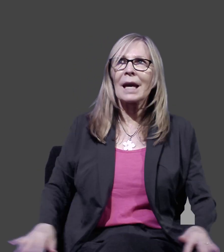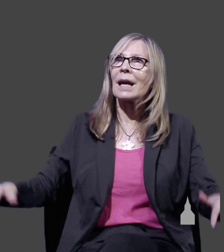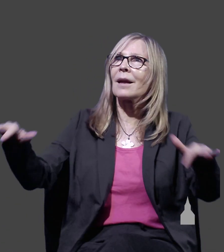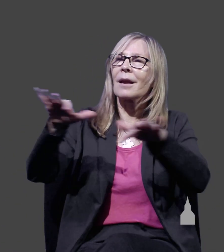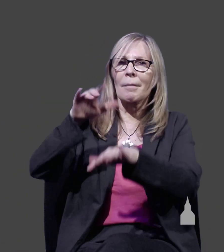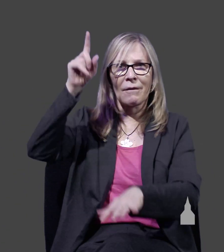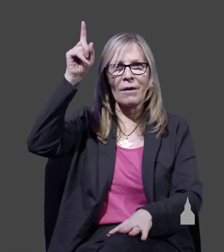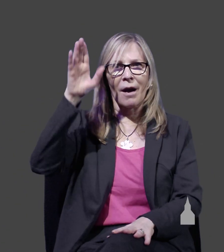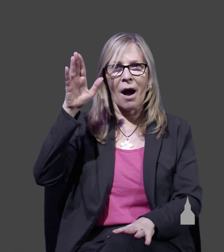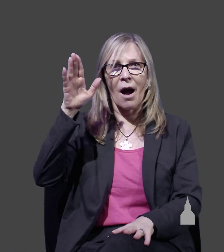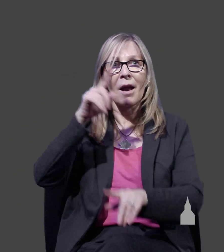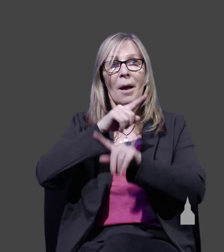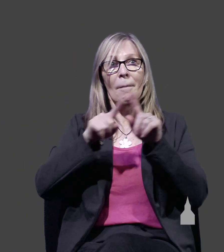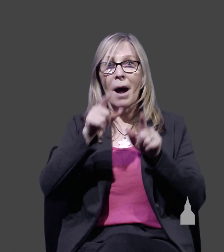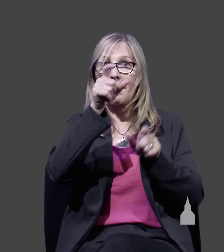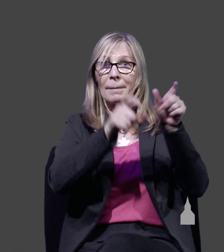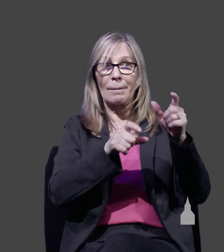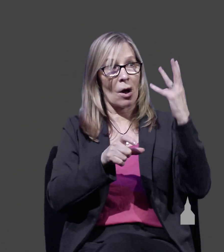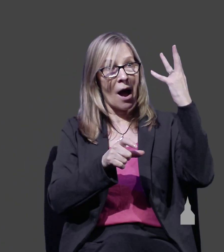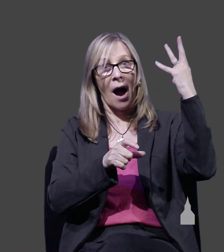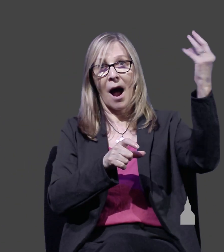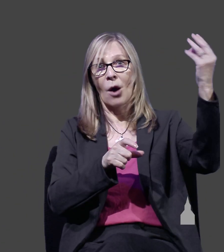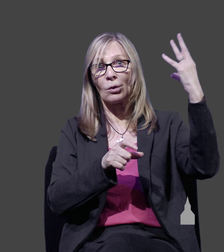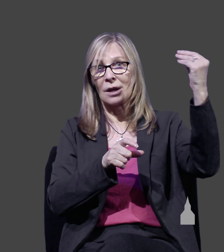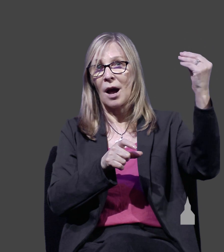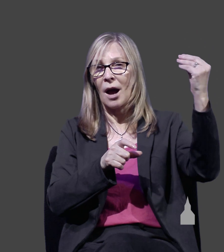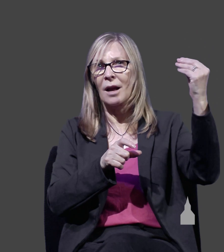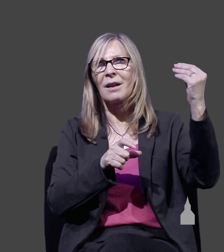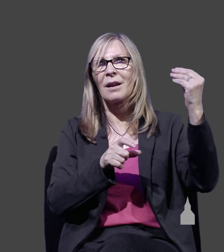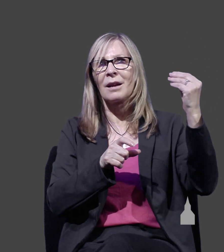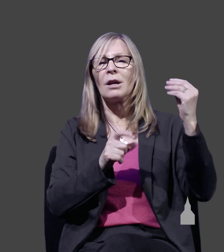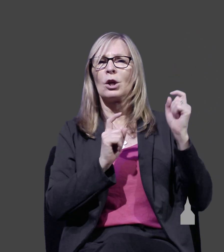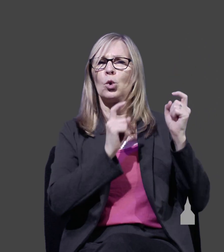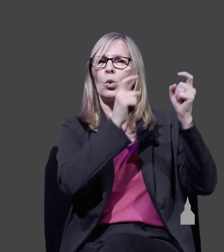who are outside get everything in parables.